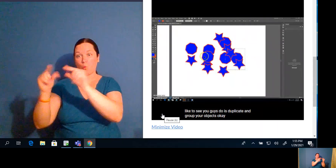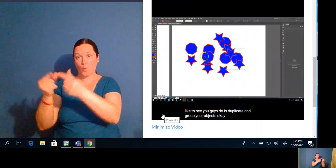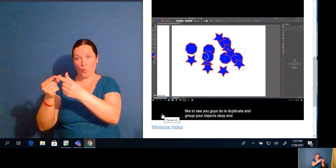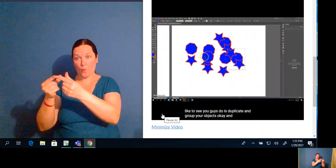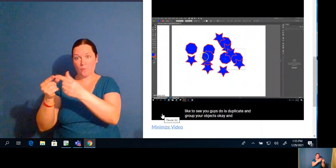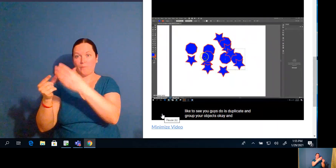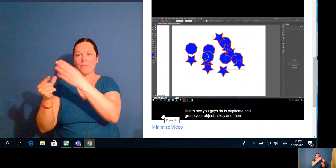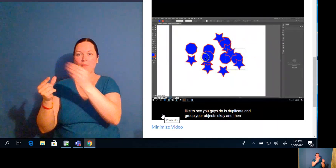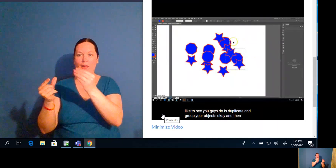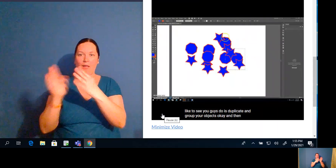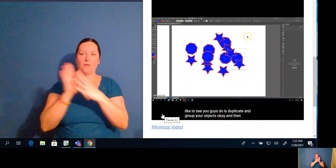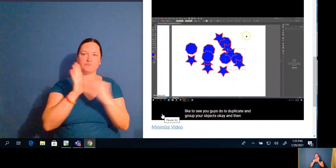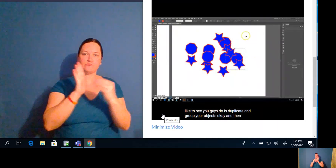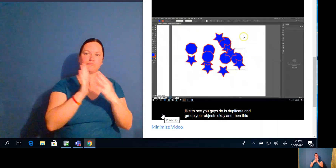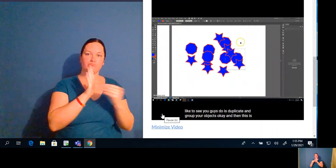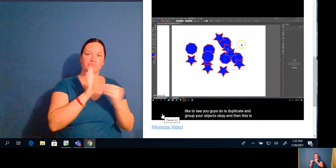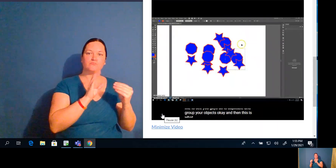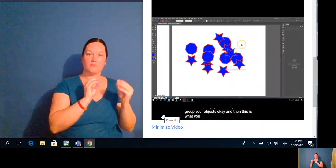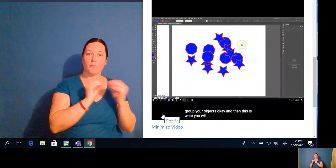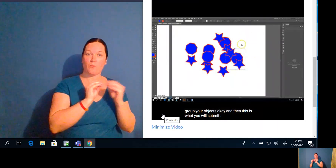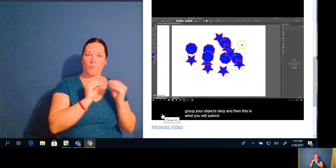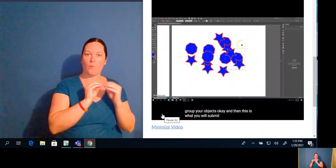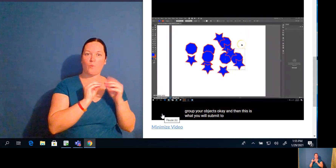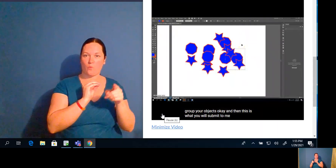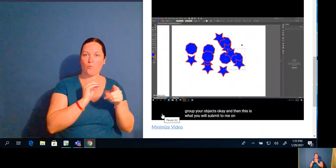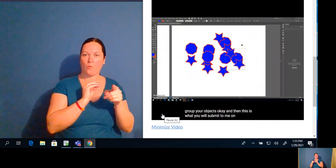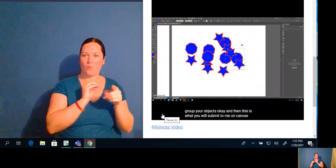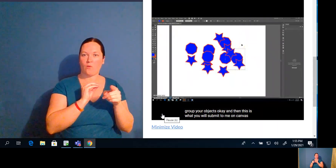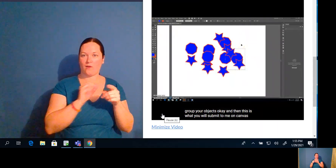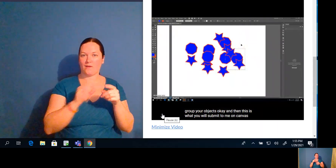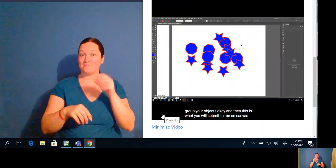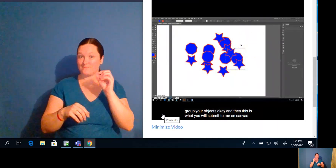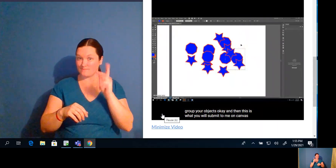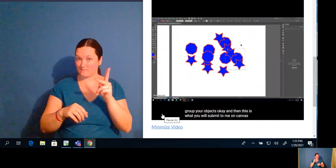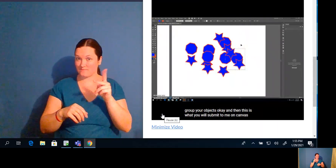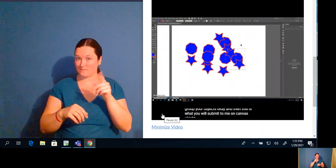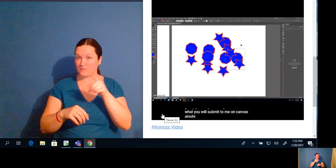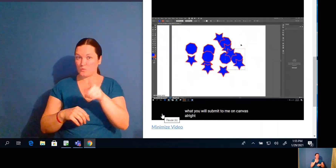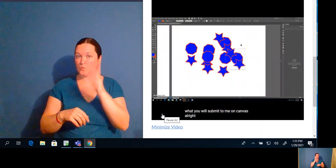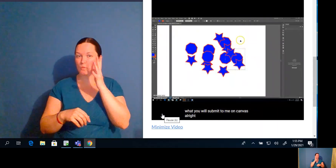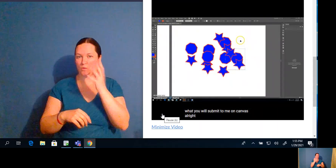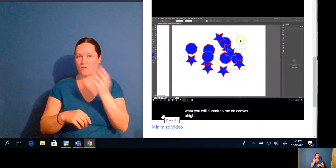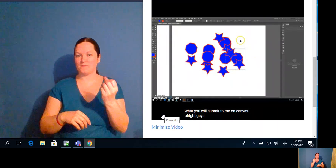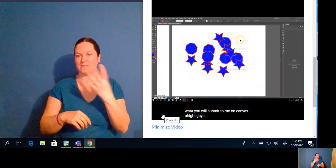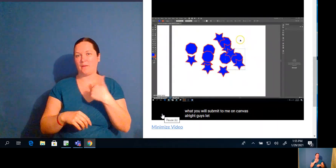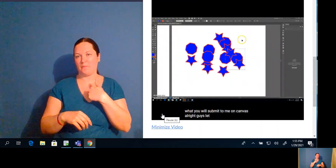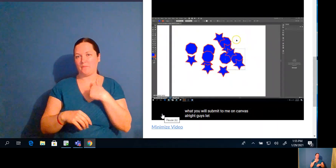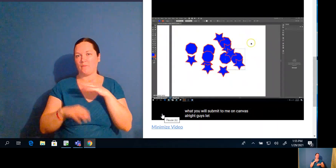objects. Okay? And then this is what you will submit to me on Canvas.